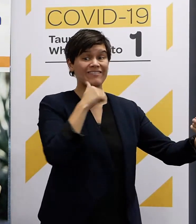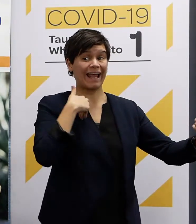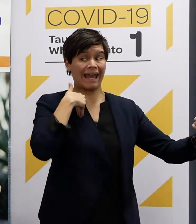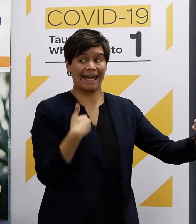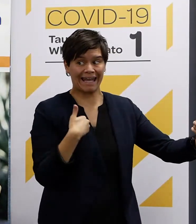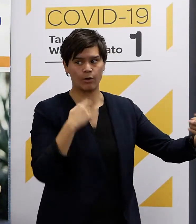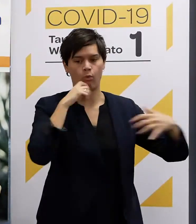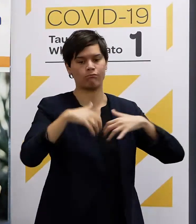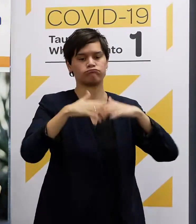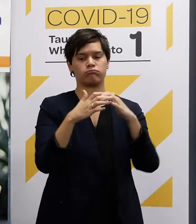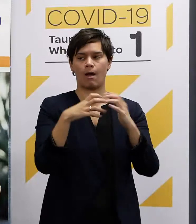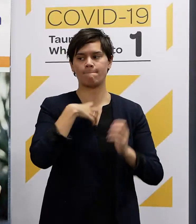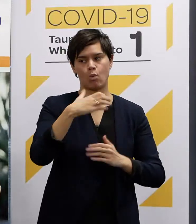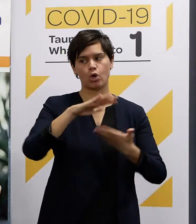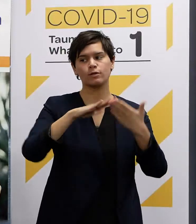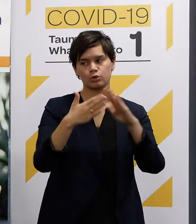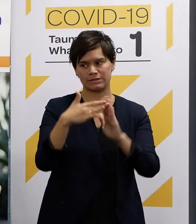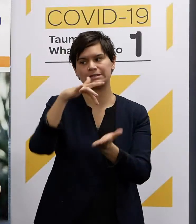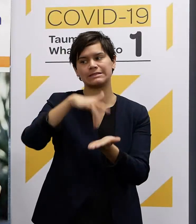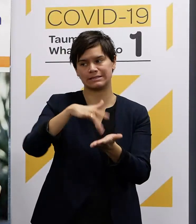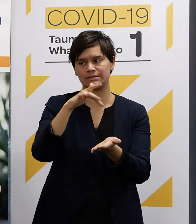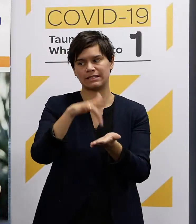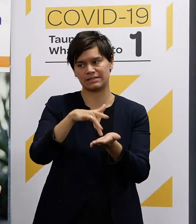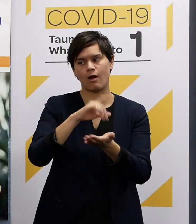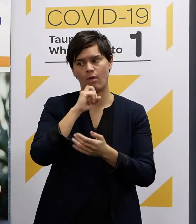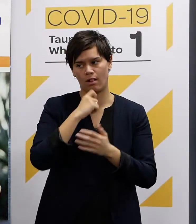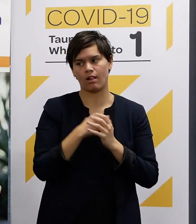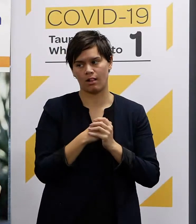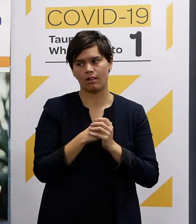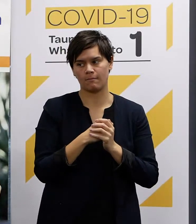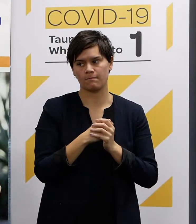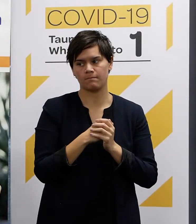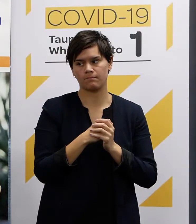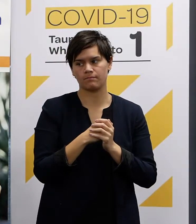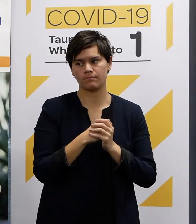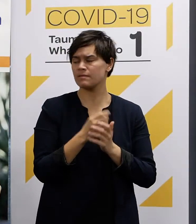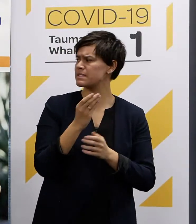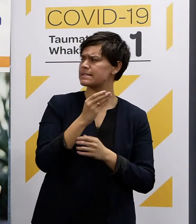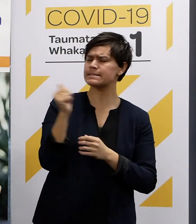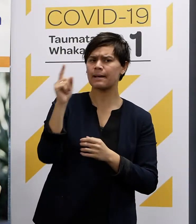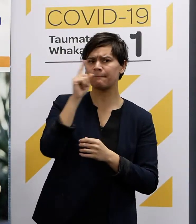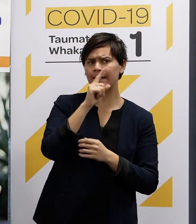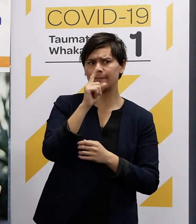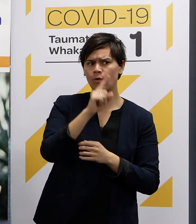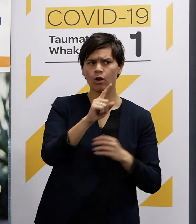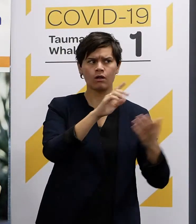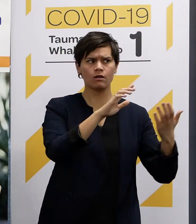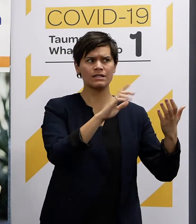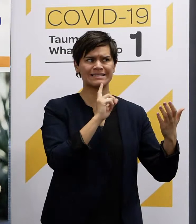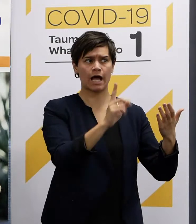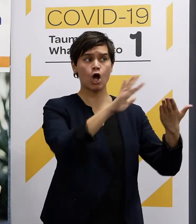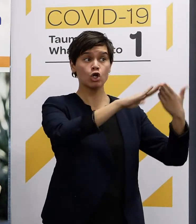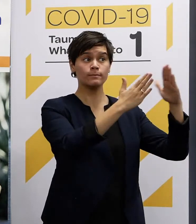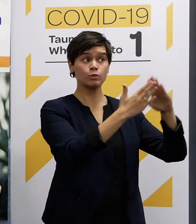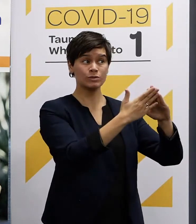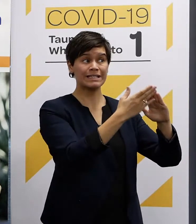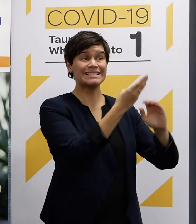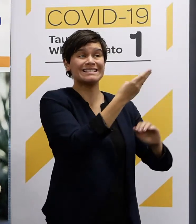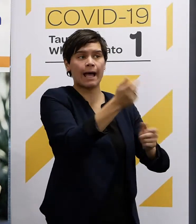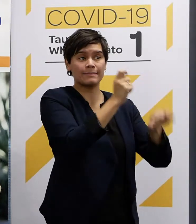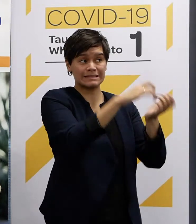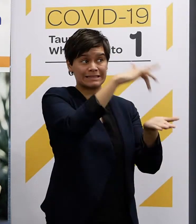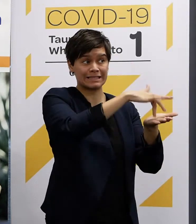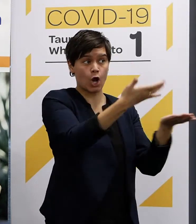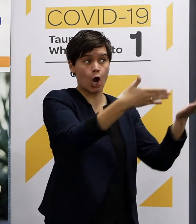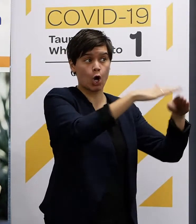So we're wanting to retain that There's capacity. a number of those CVACs were closed. Yes, that's right. But from when the